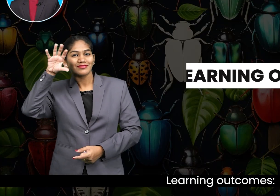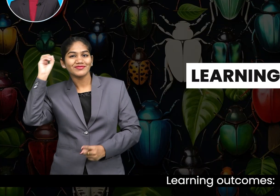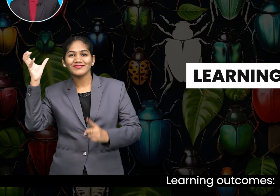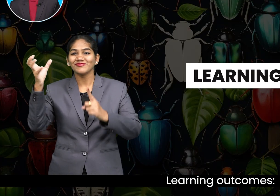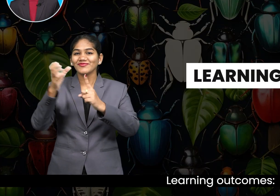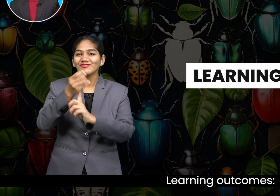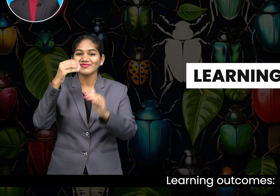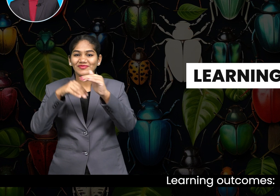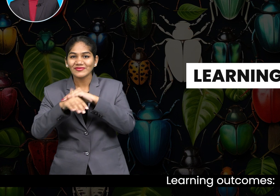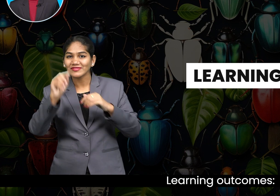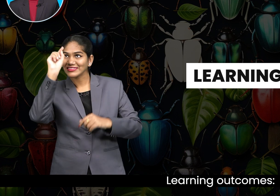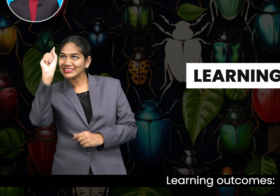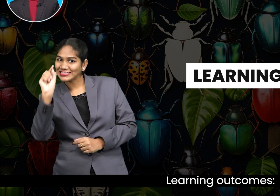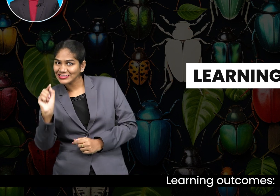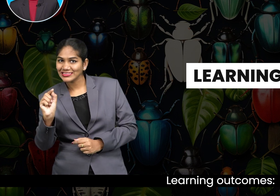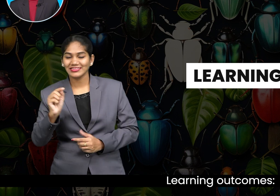Learning outcomes.